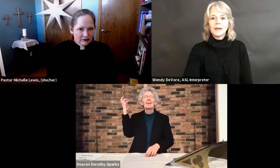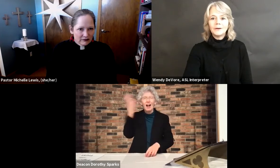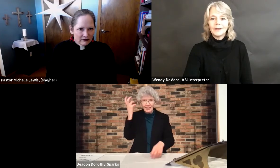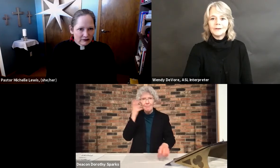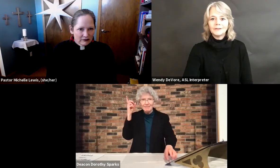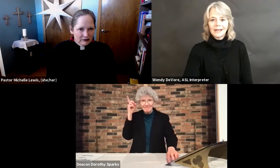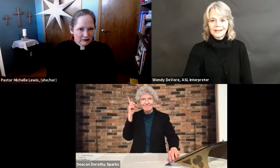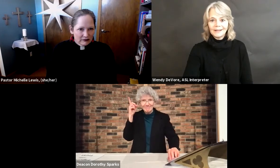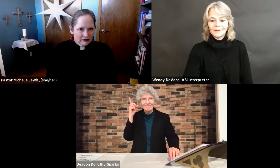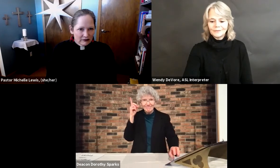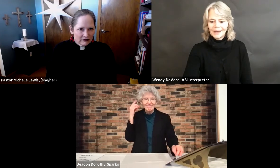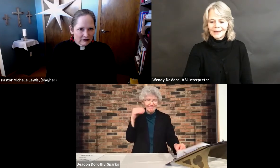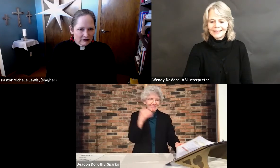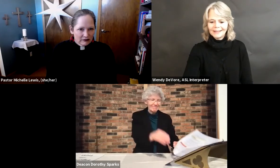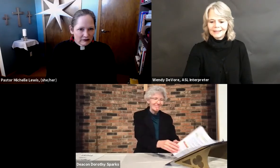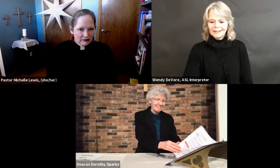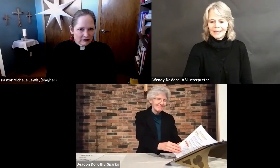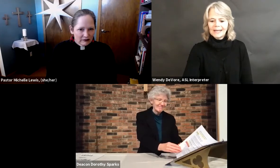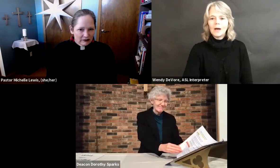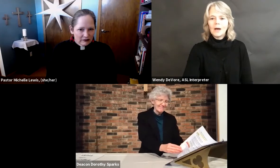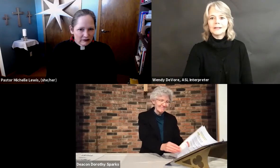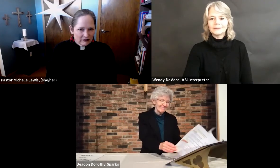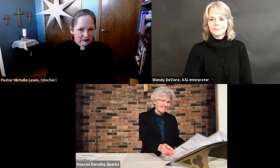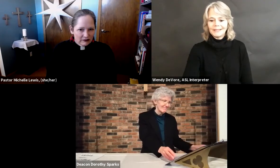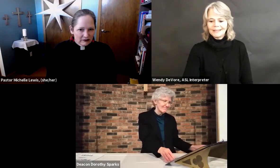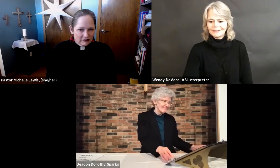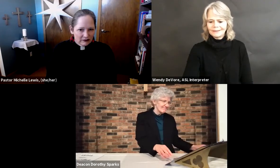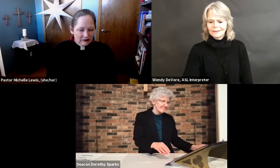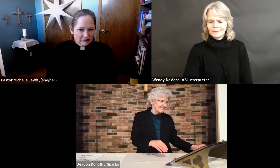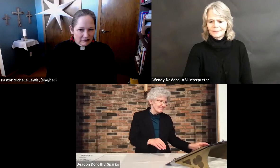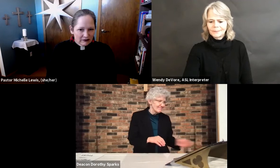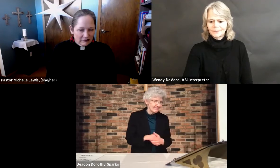better understanding of God and how awesome he is.